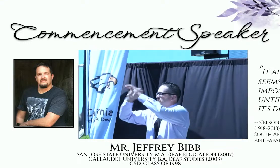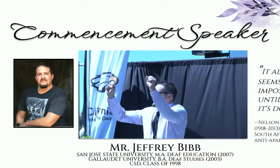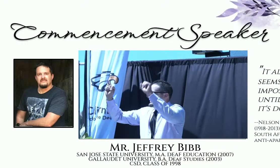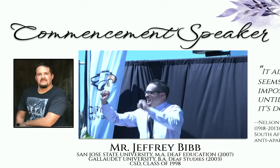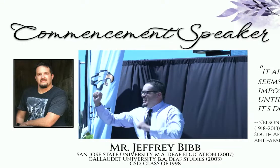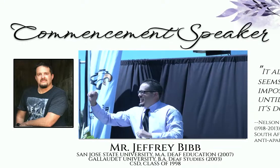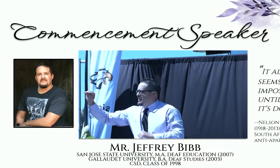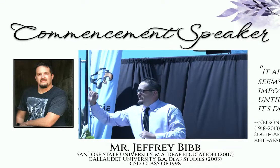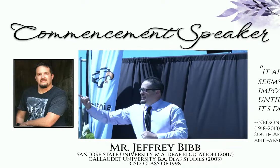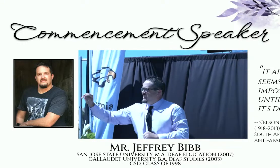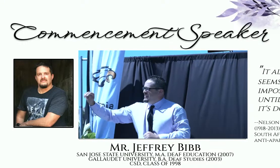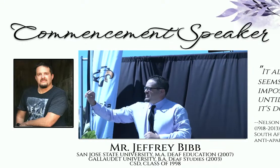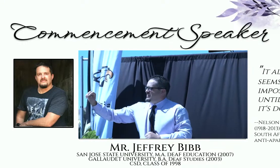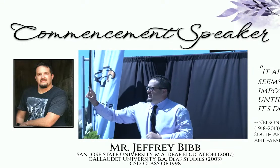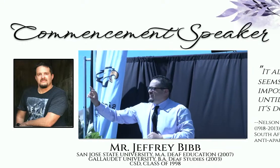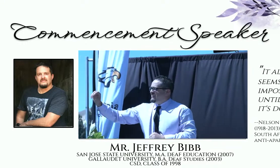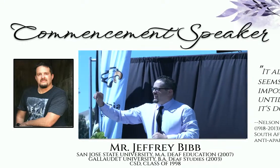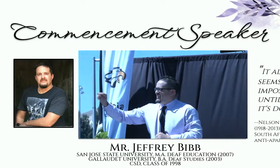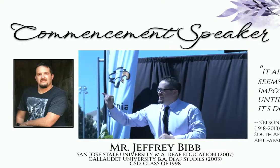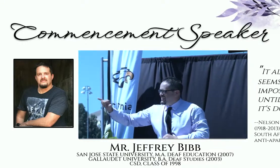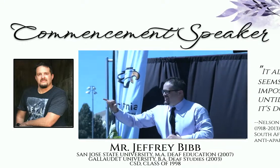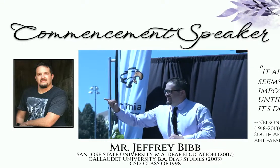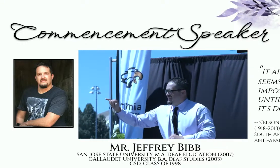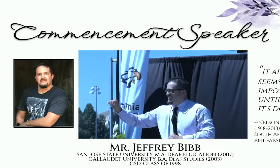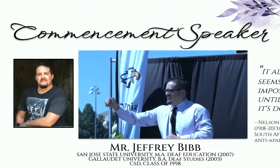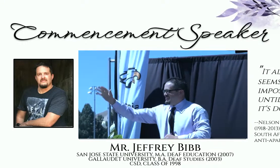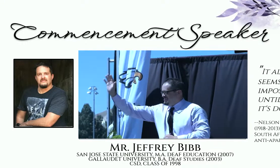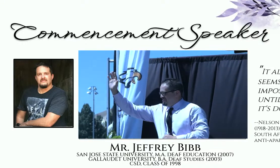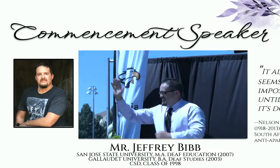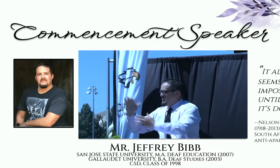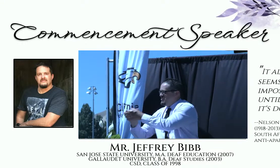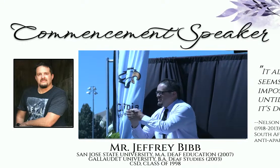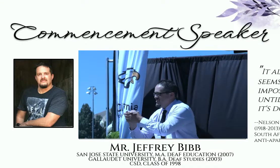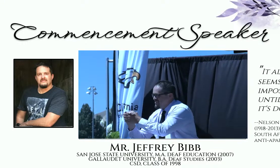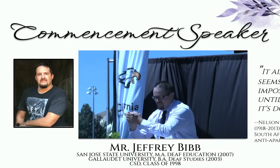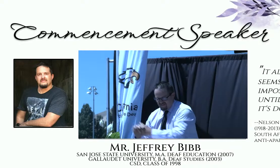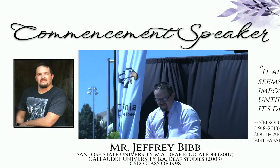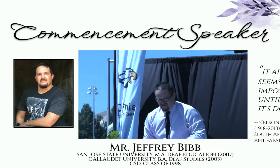Hello, good afternoon, Superintendent Amy Novotny,